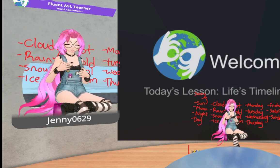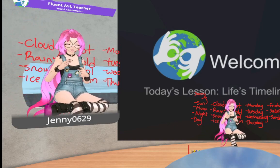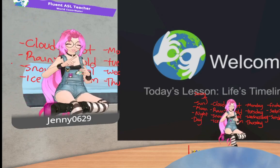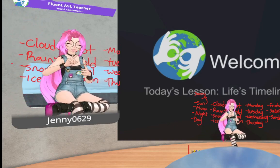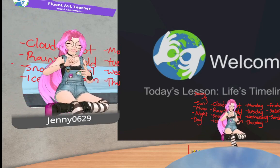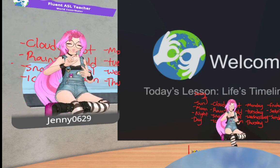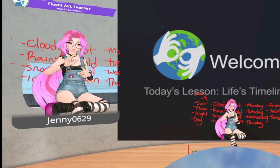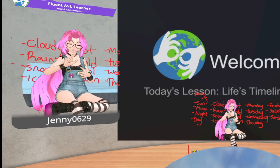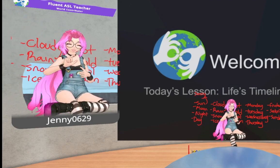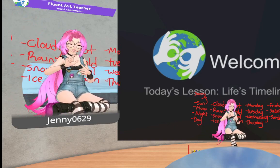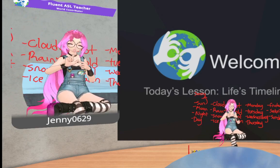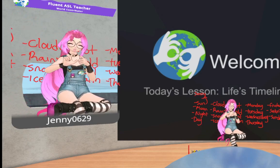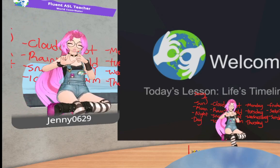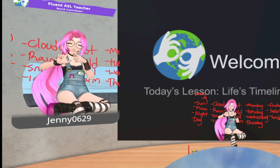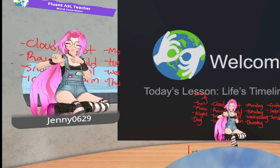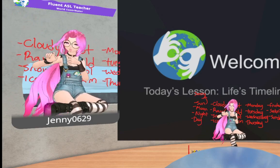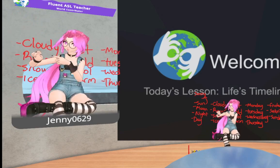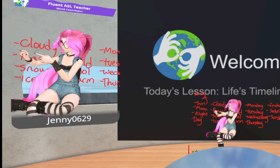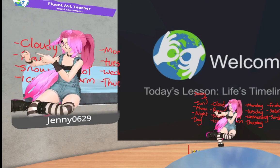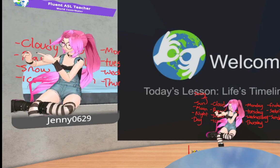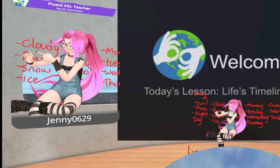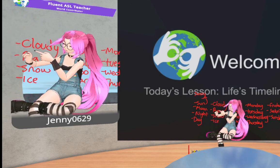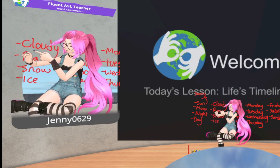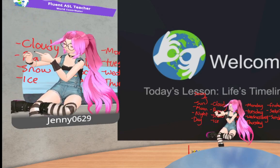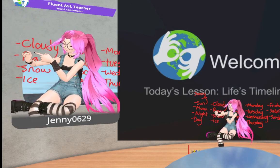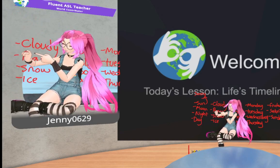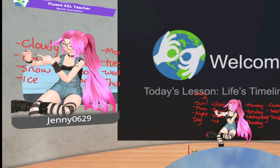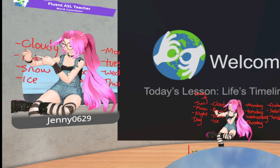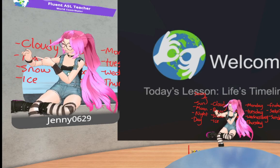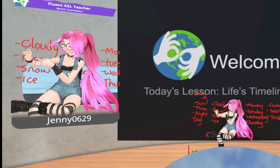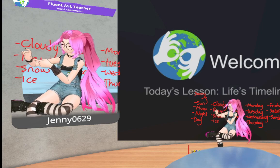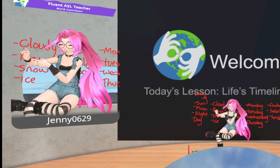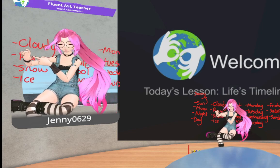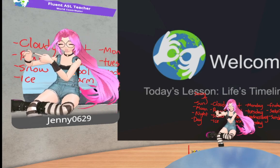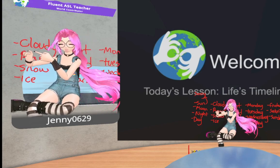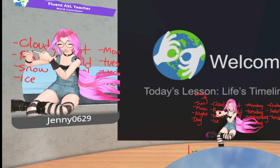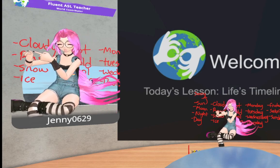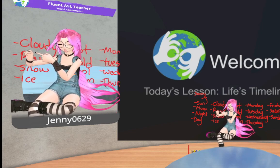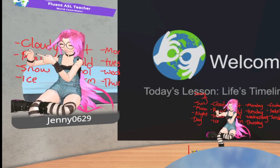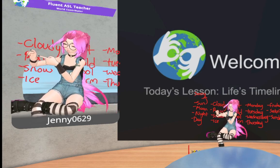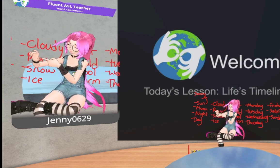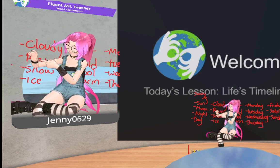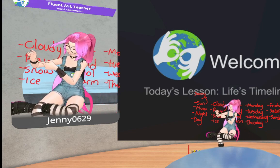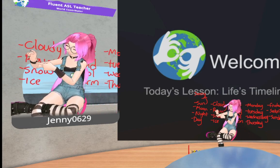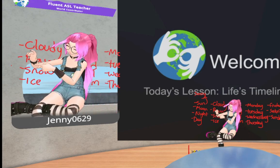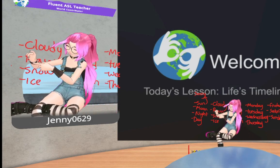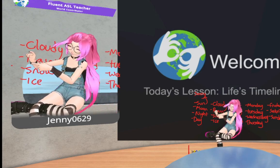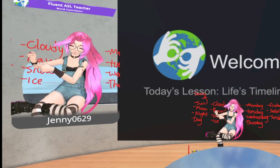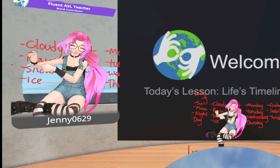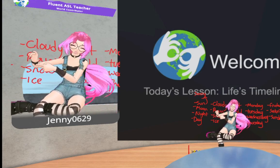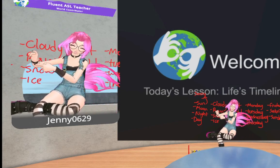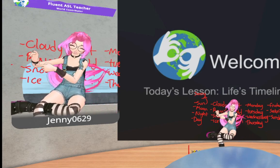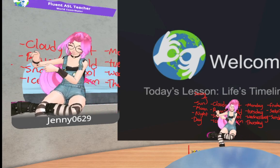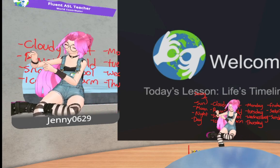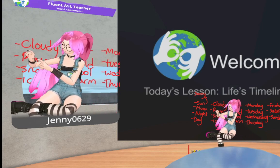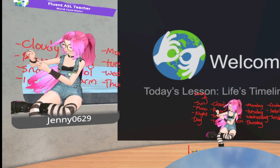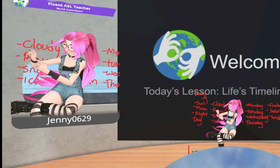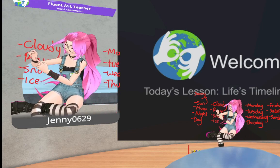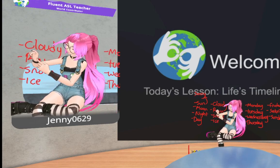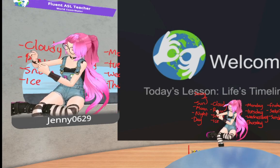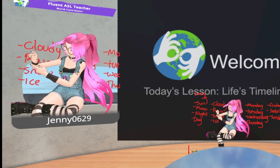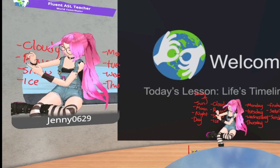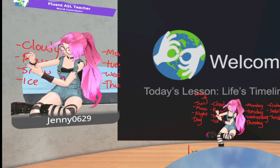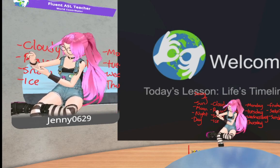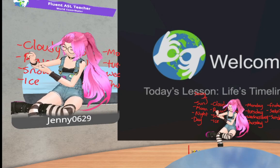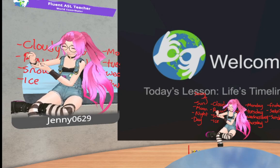fancy hands that could do hand shapes, you're going to have like make the letter C with your hands in real life. So